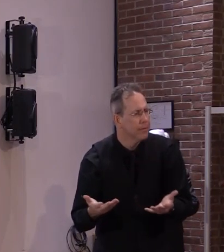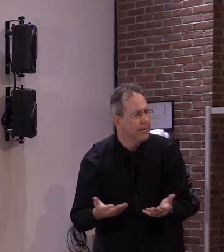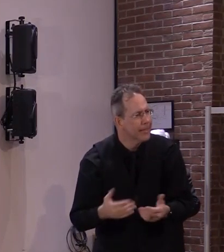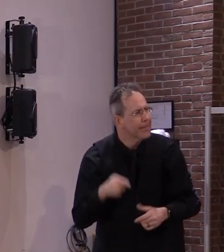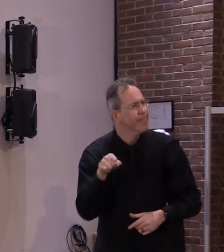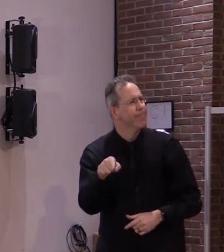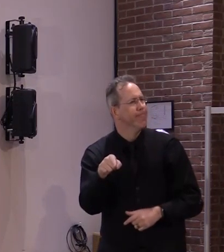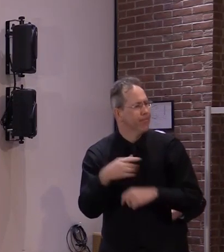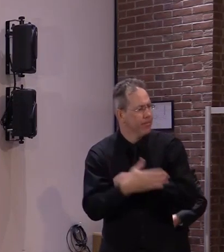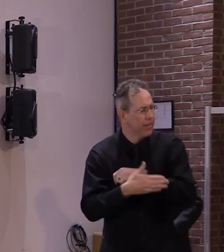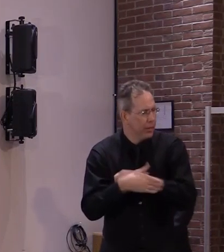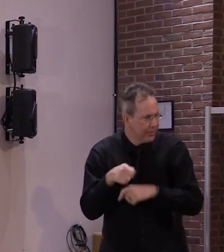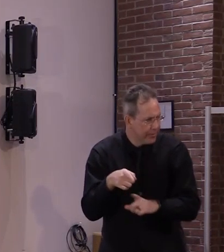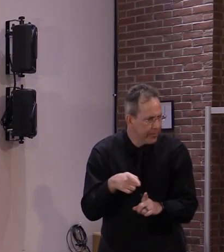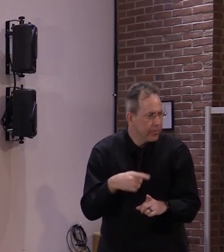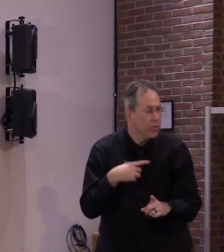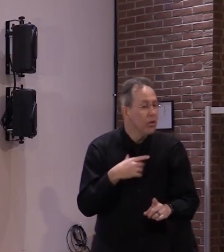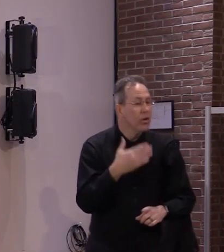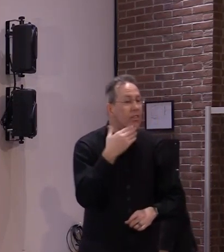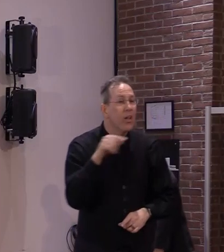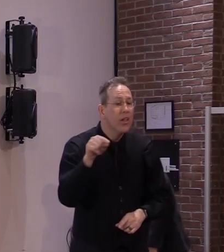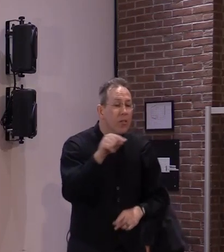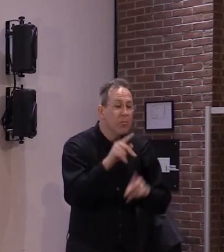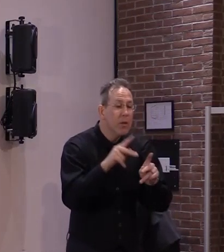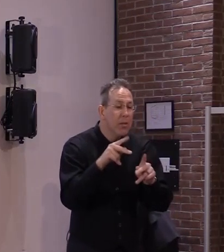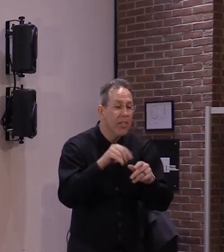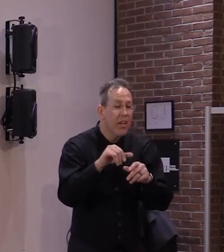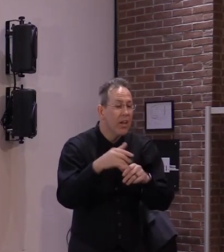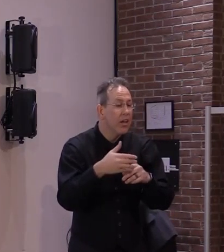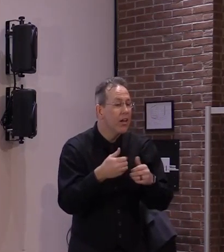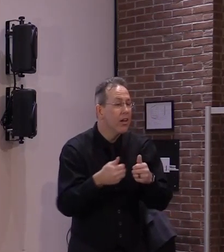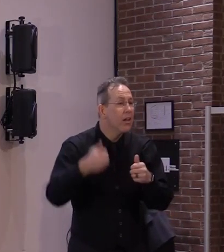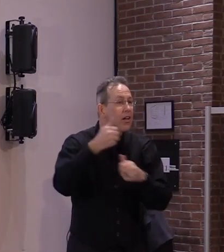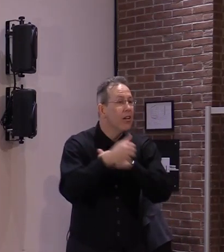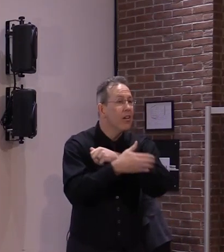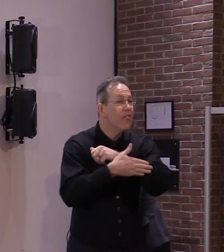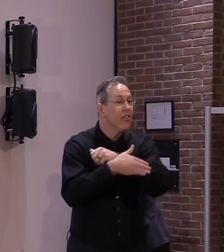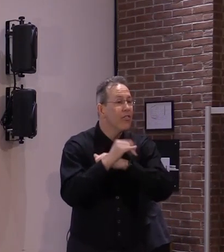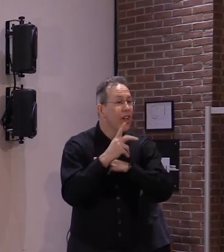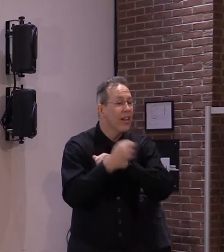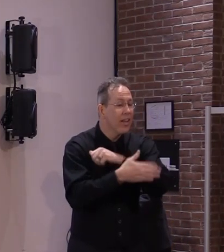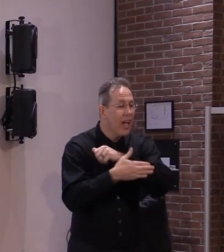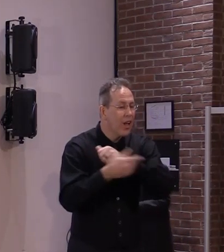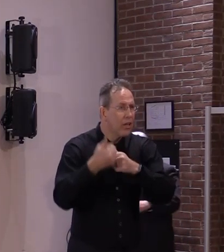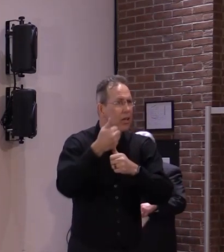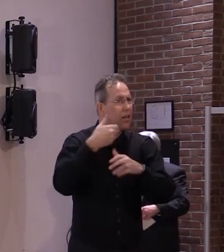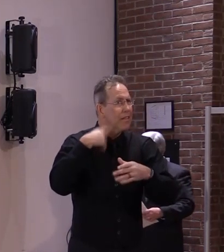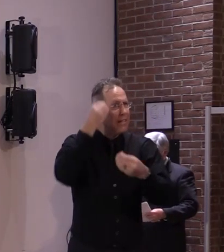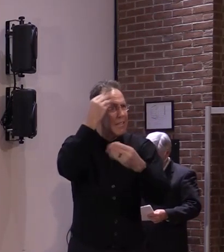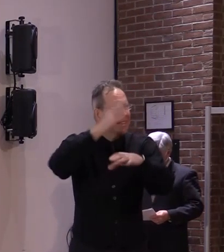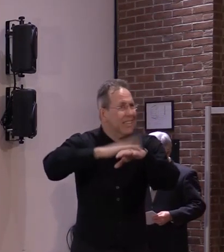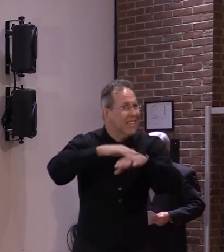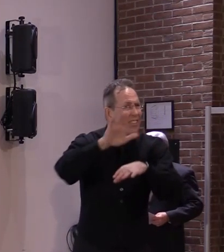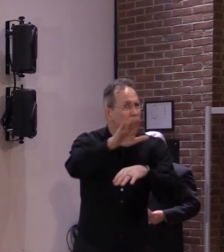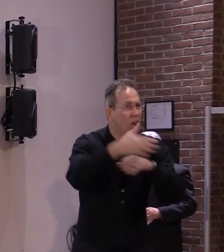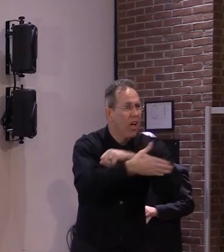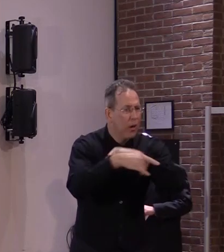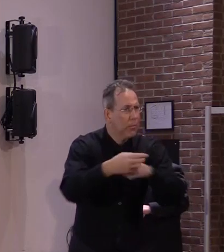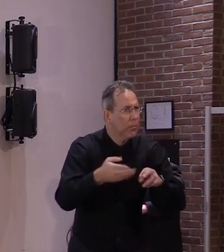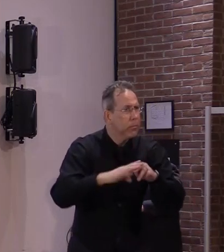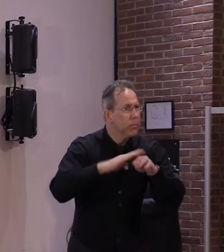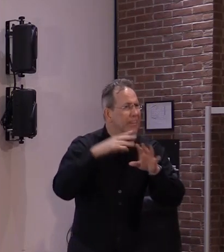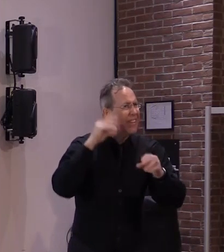heard our call to action and supported it with their own communications. Outbreaks have not been a major feature of this